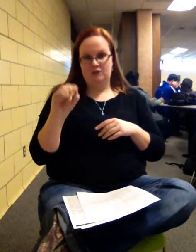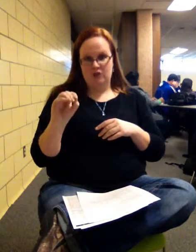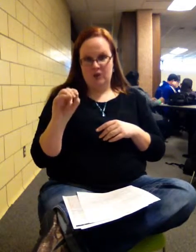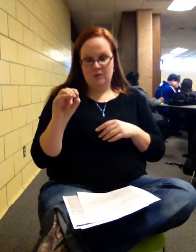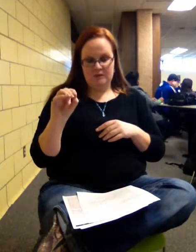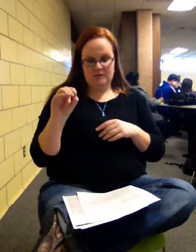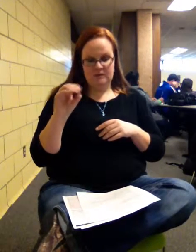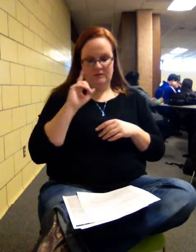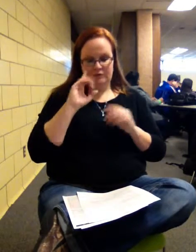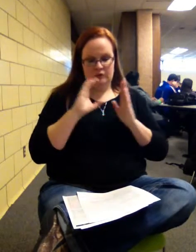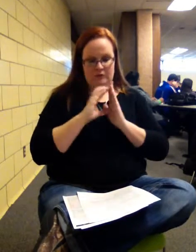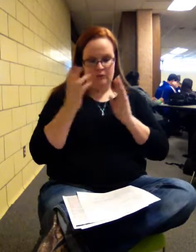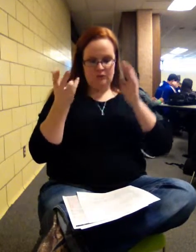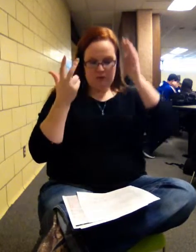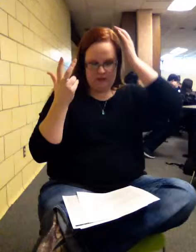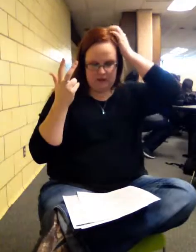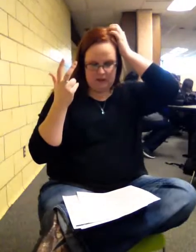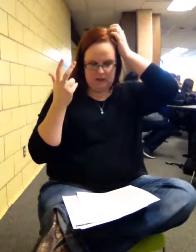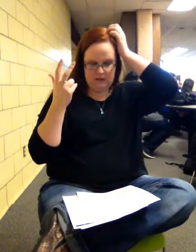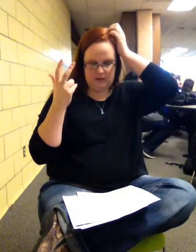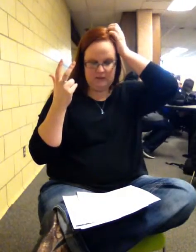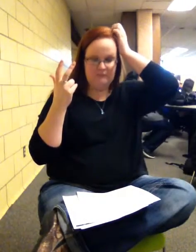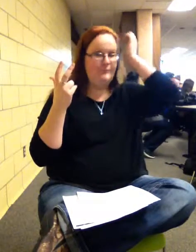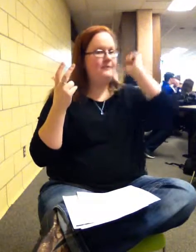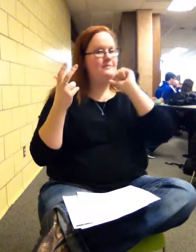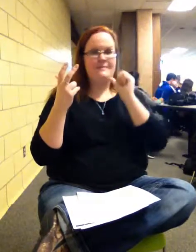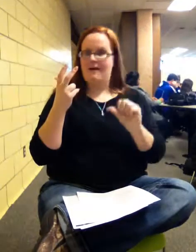on chapter 3, except for 5 and 8,